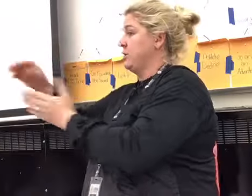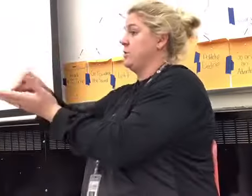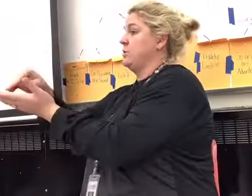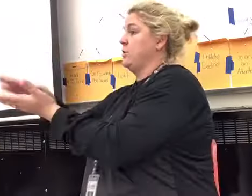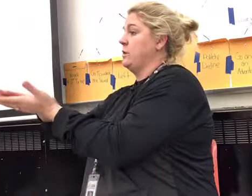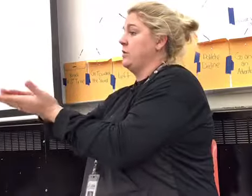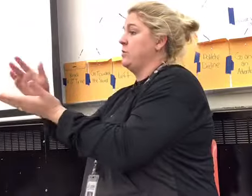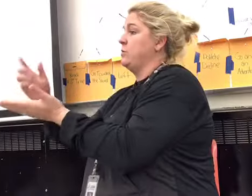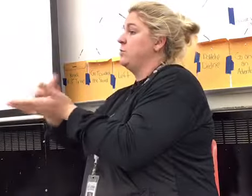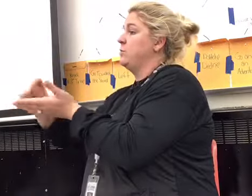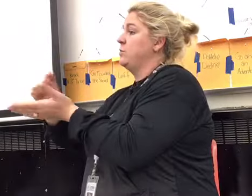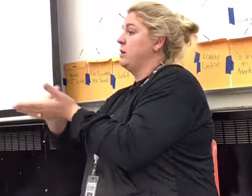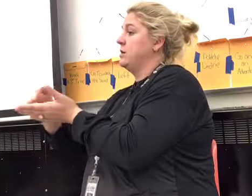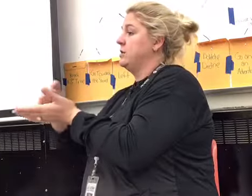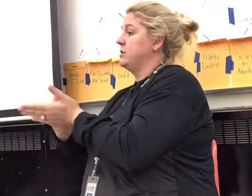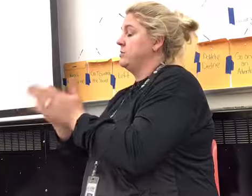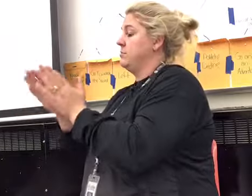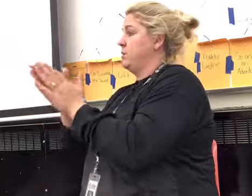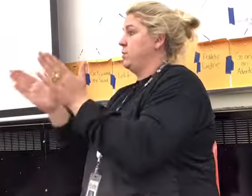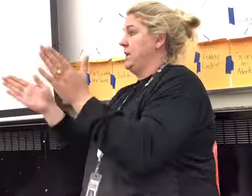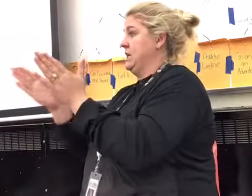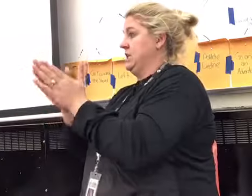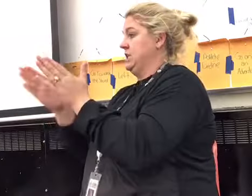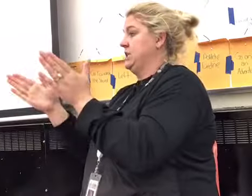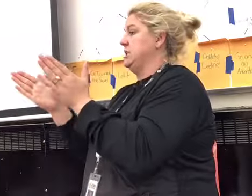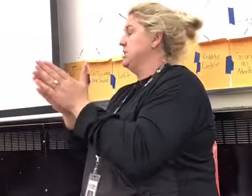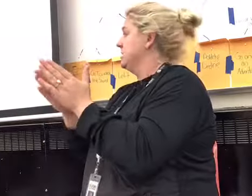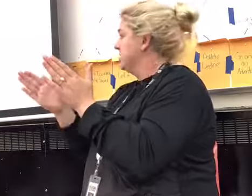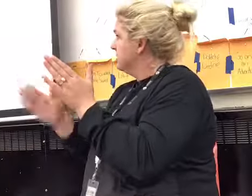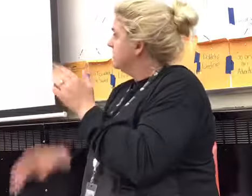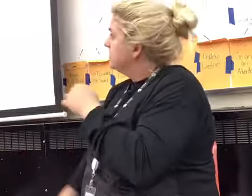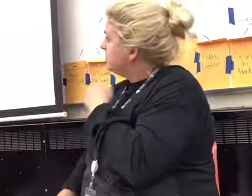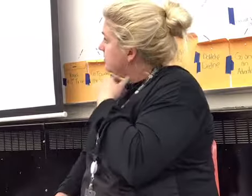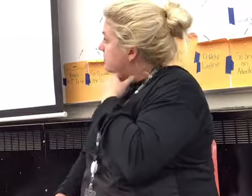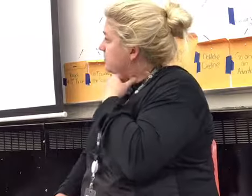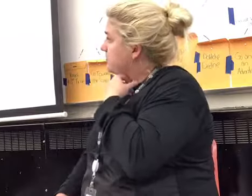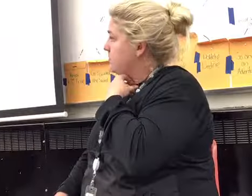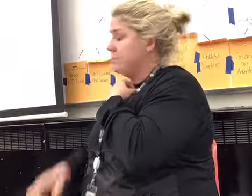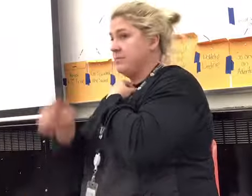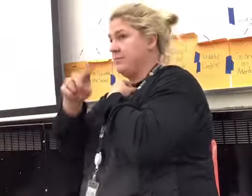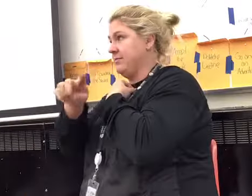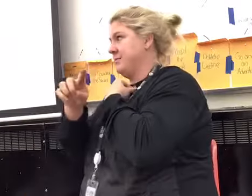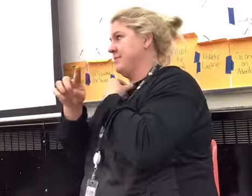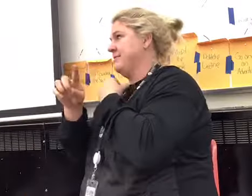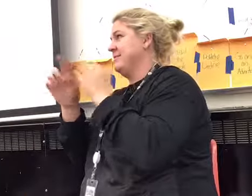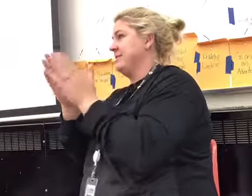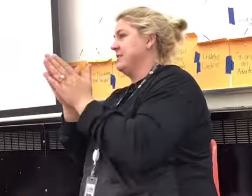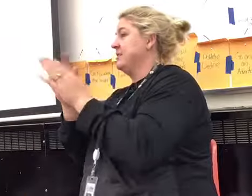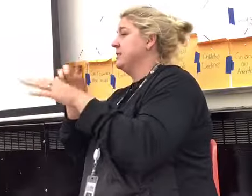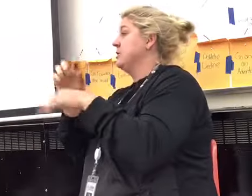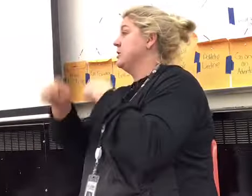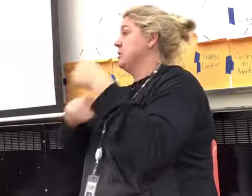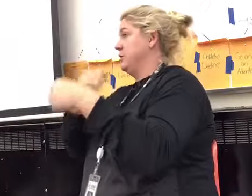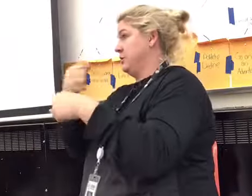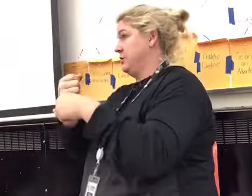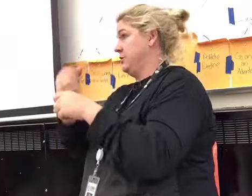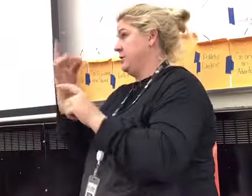down as being between, boys, okay, as being the time period between the year